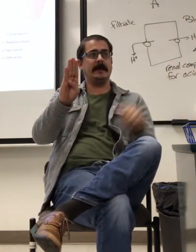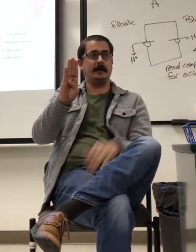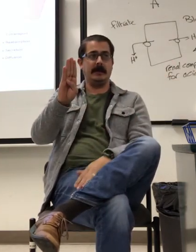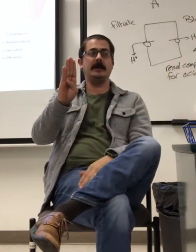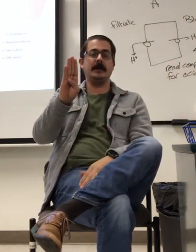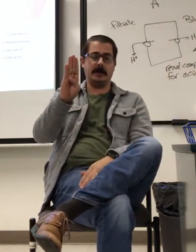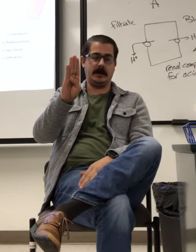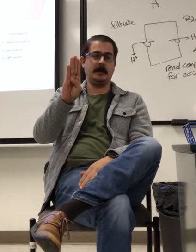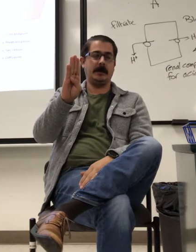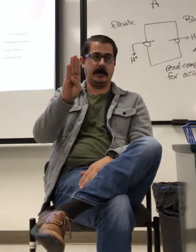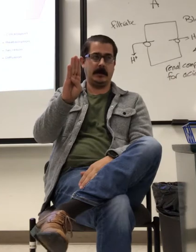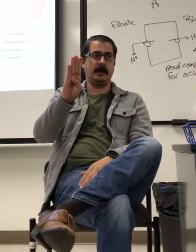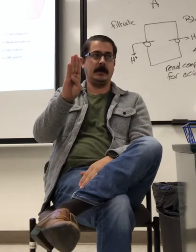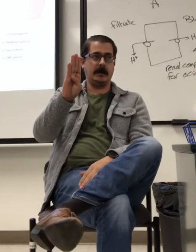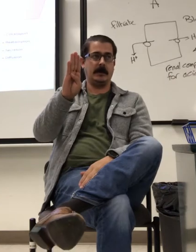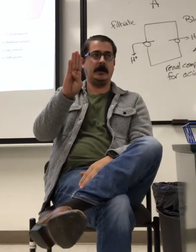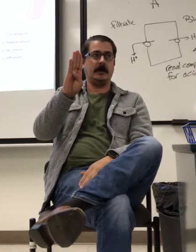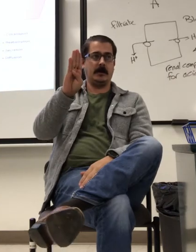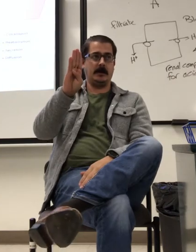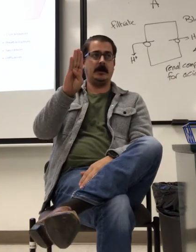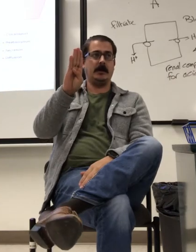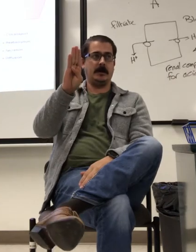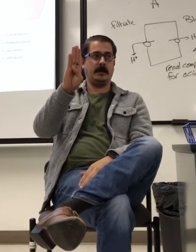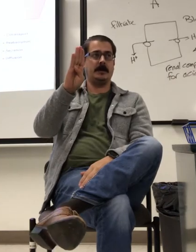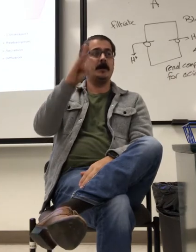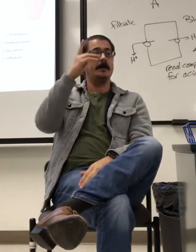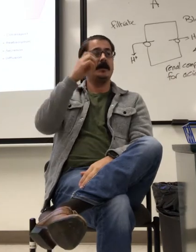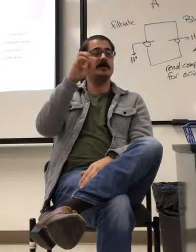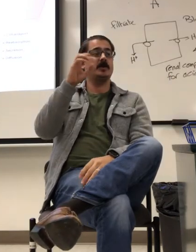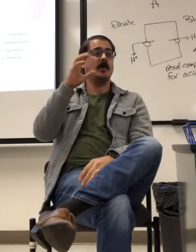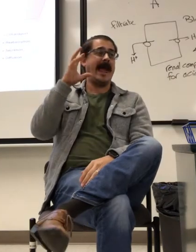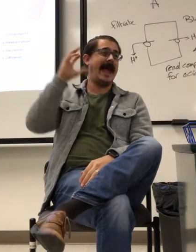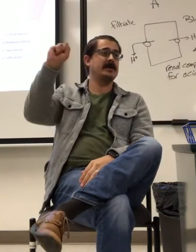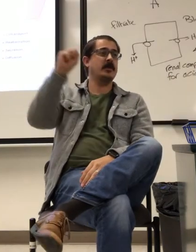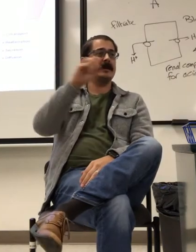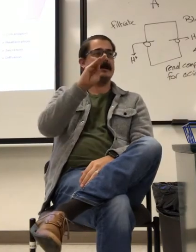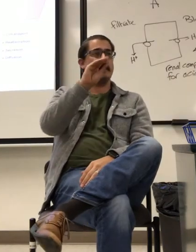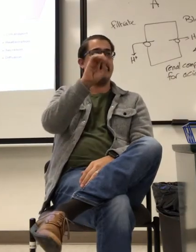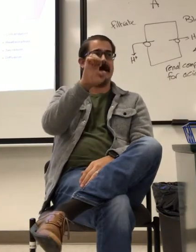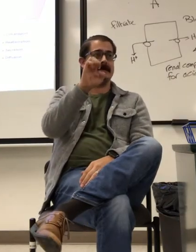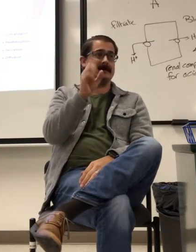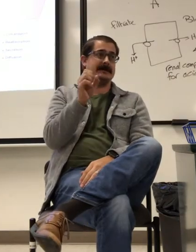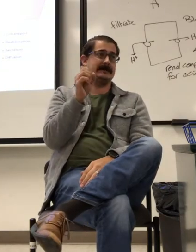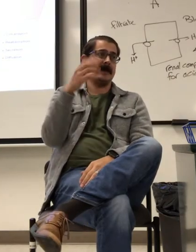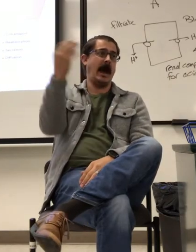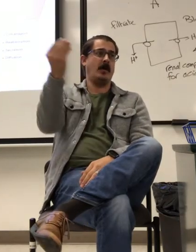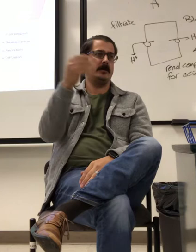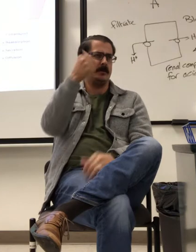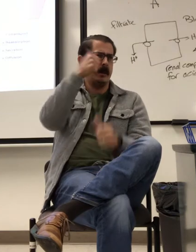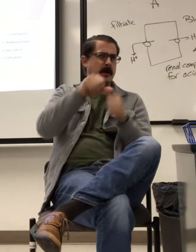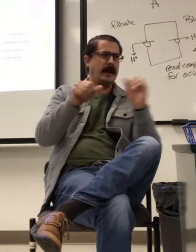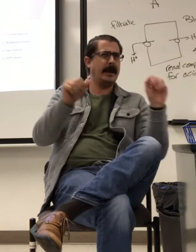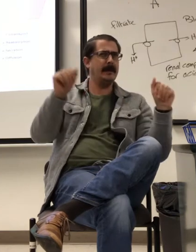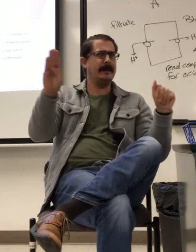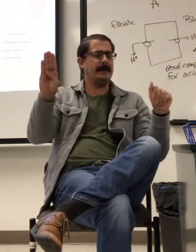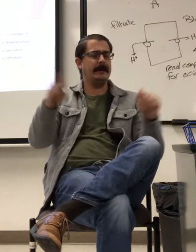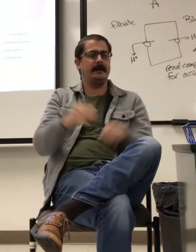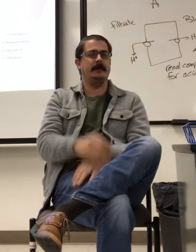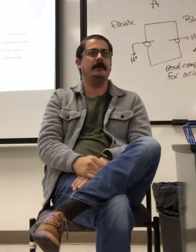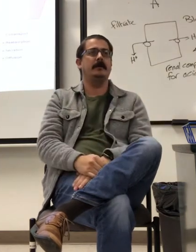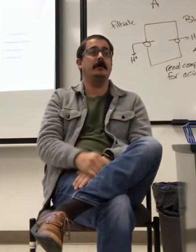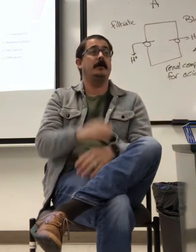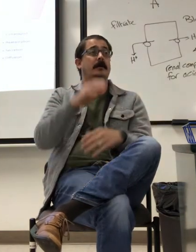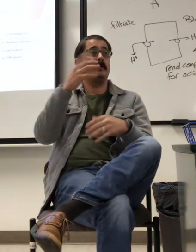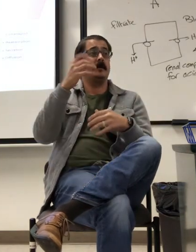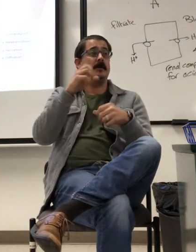B, because you're excreting the base. So just, you know, gotta remember what A and B is. Once you